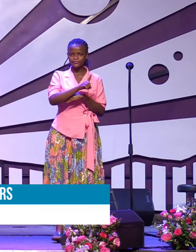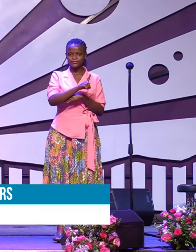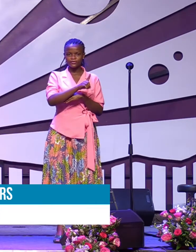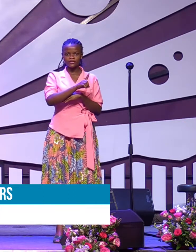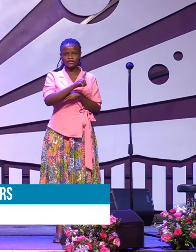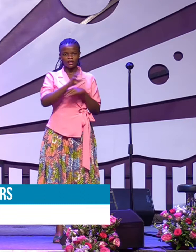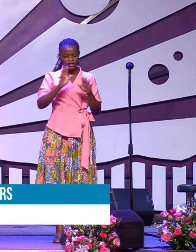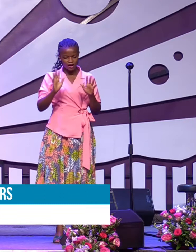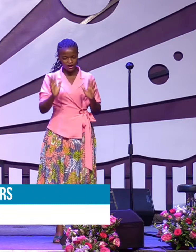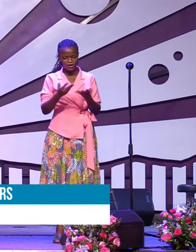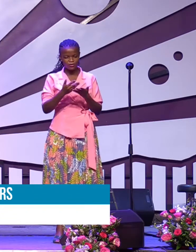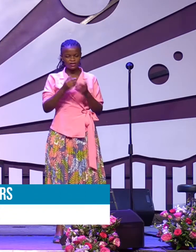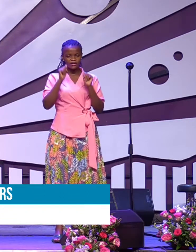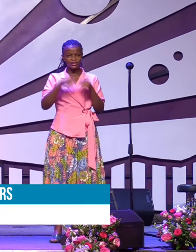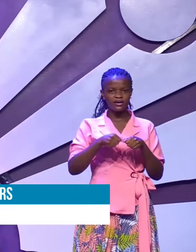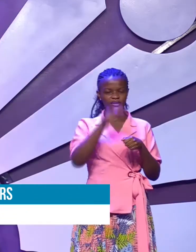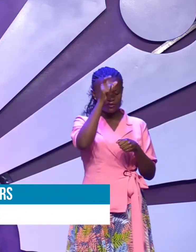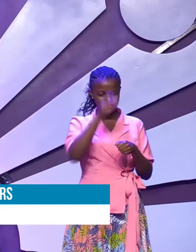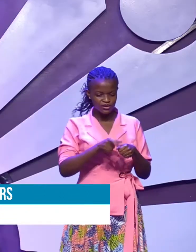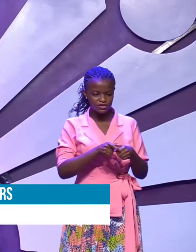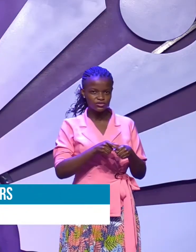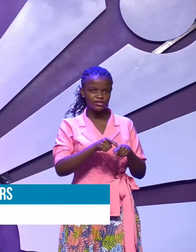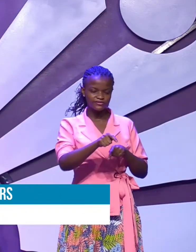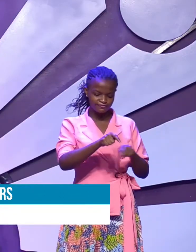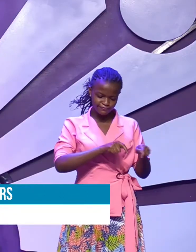How does someone deal with the unanswered prayer?